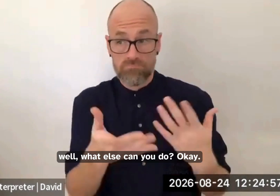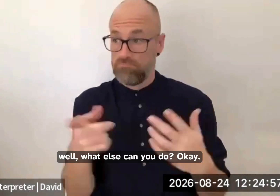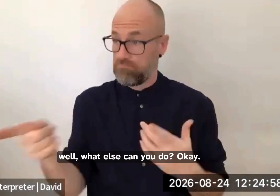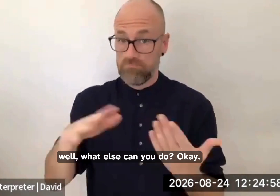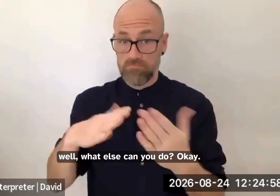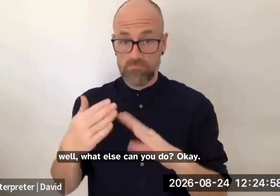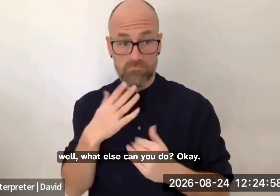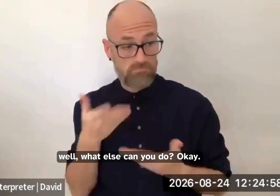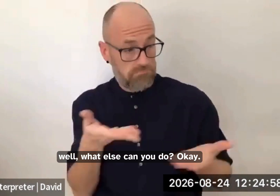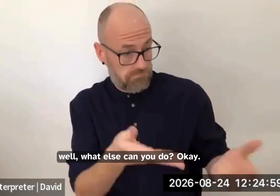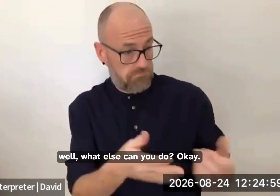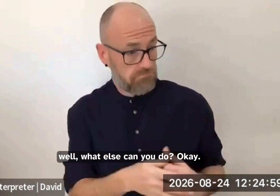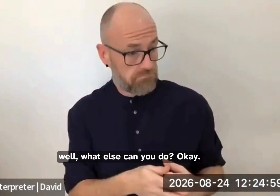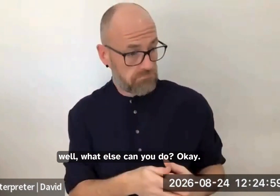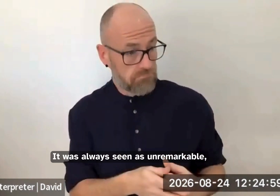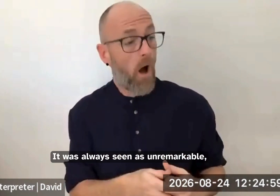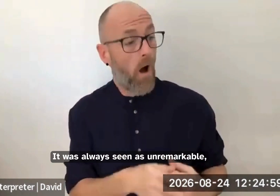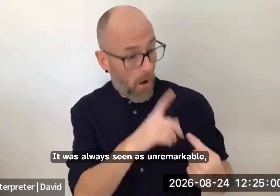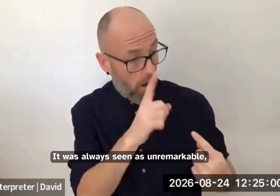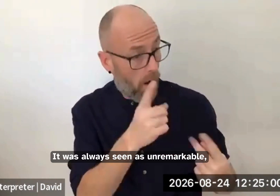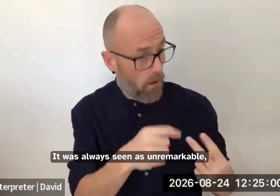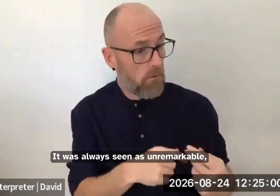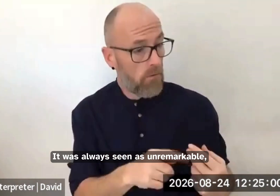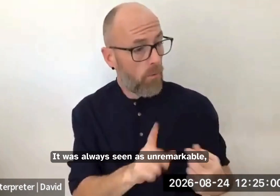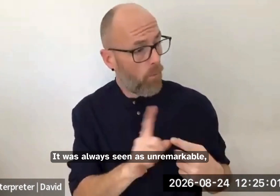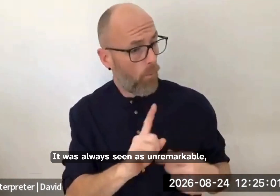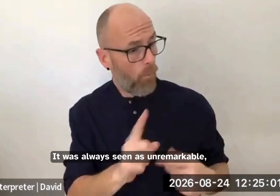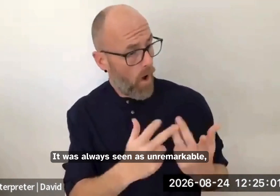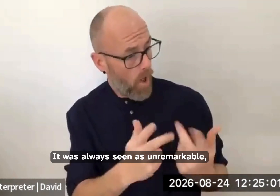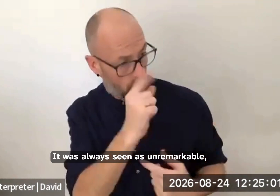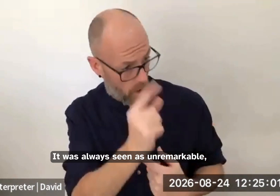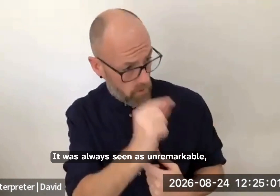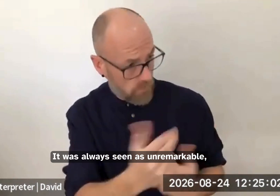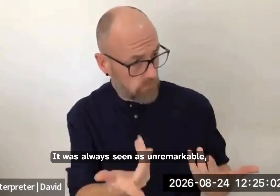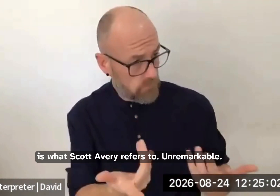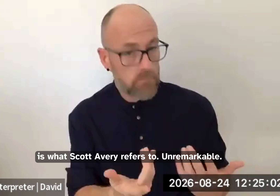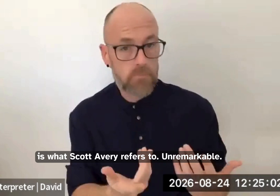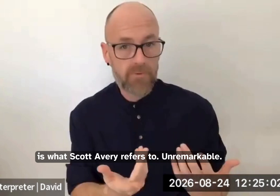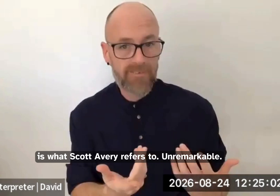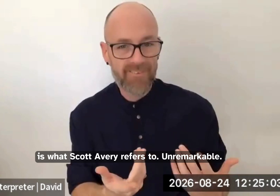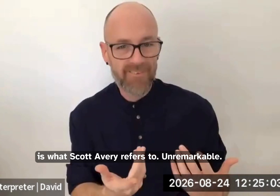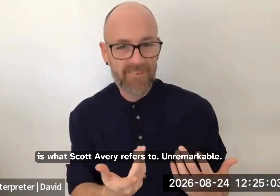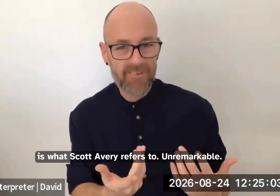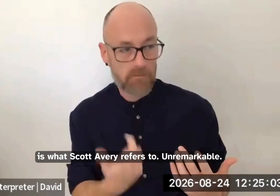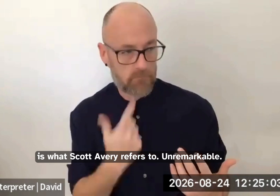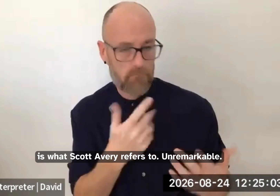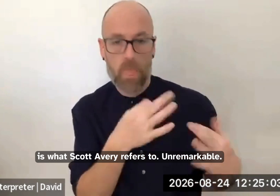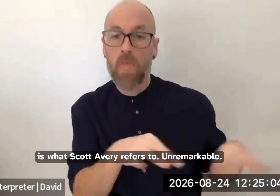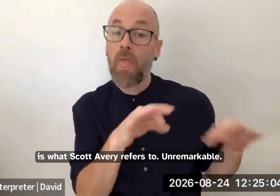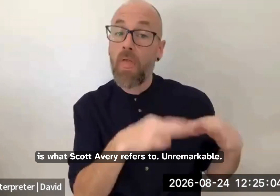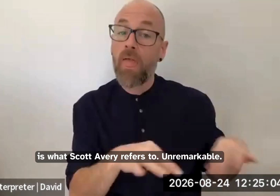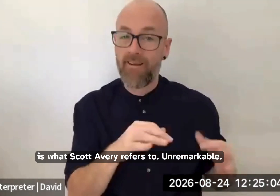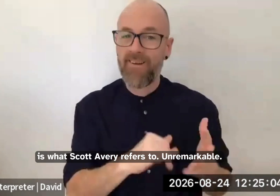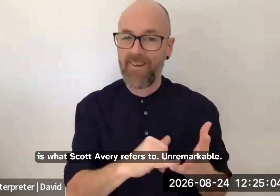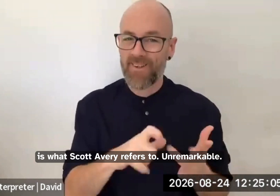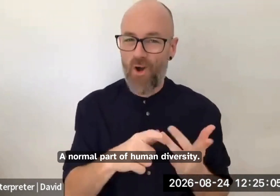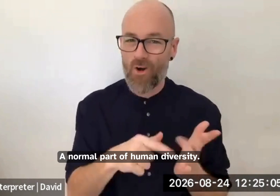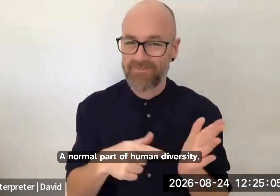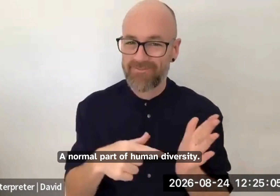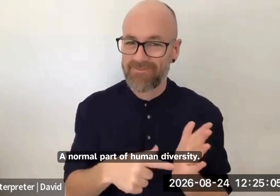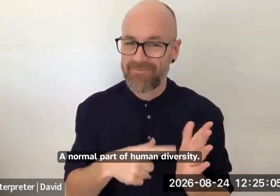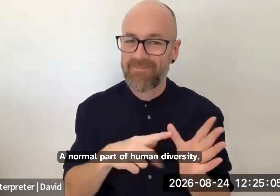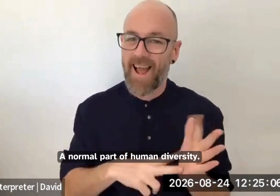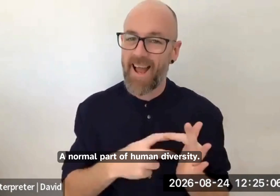what else can you do? Okay. Yeah. It was always seen as unremarkable, is what Scott Avery refers to,